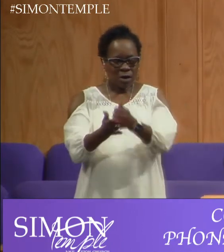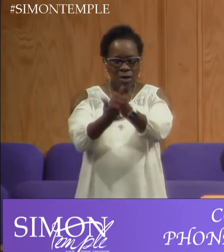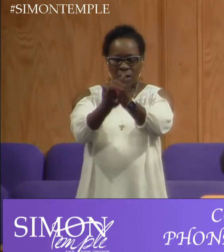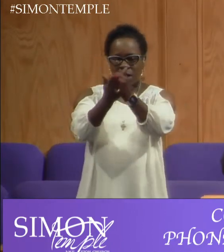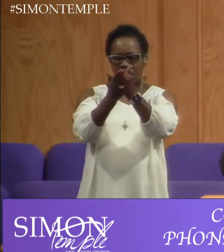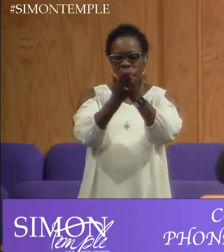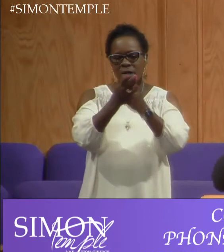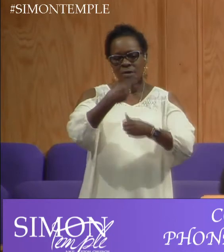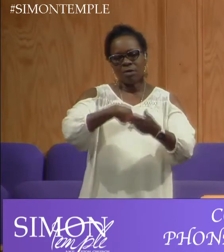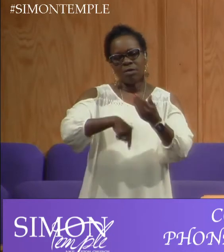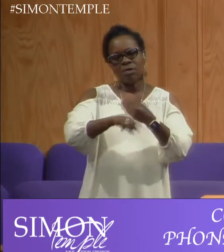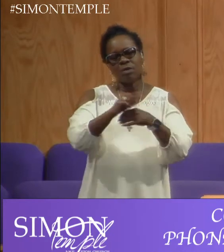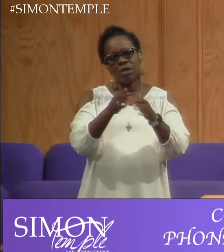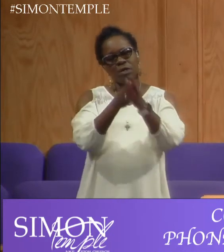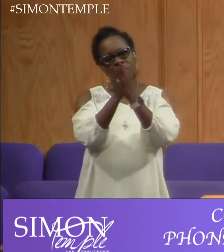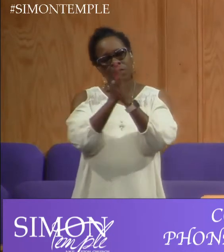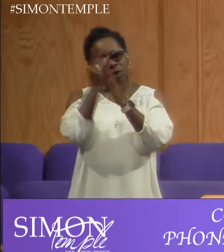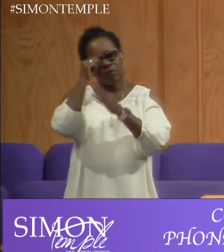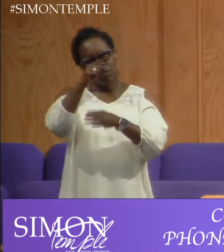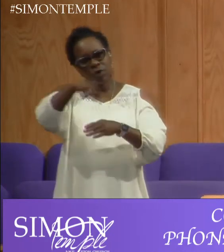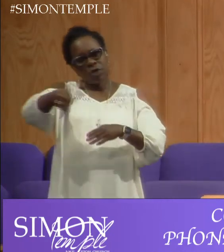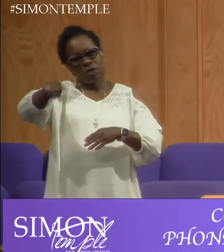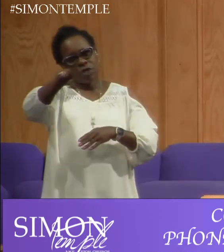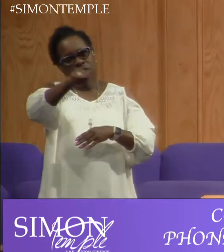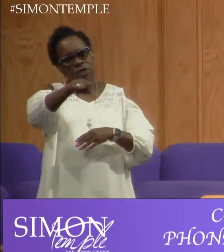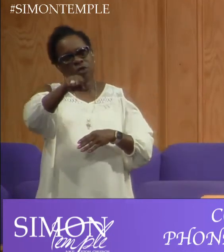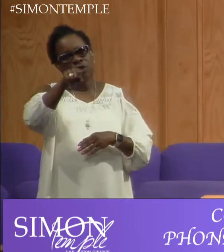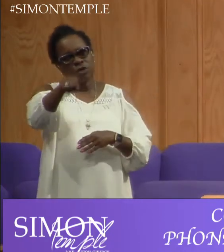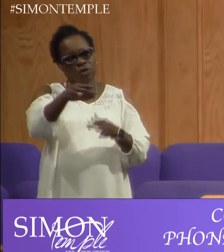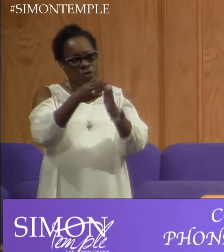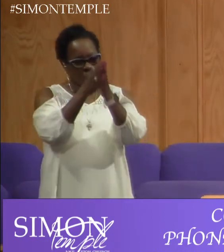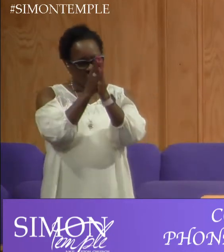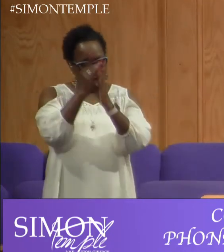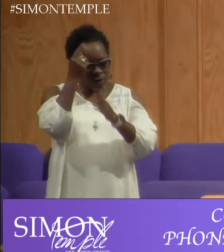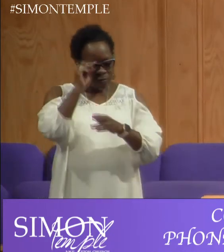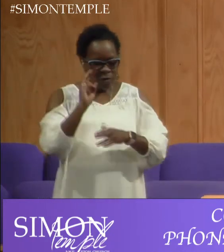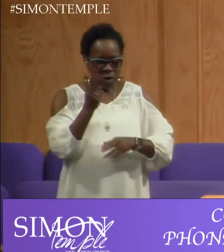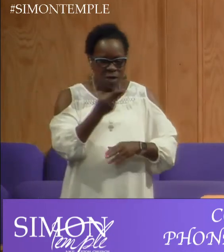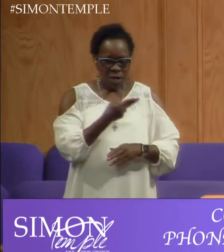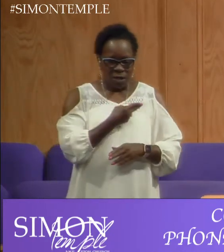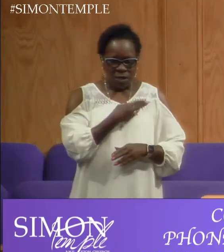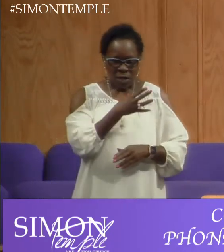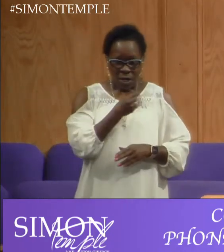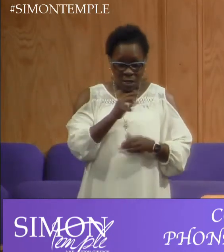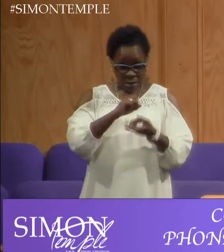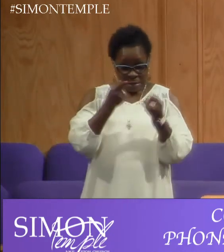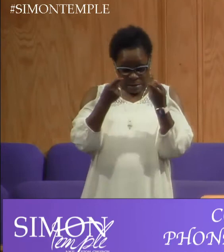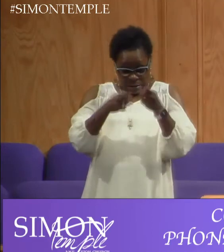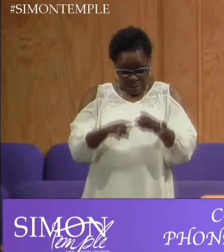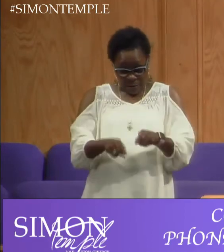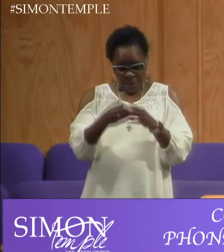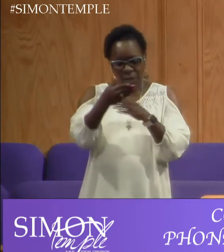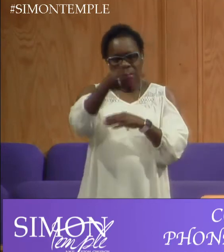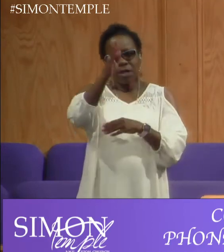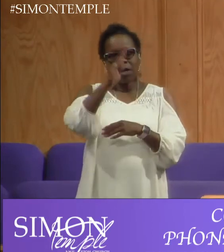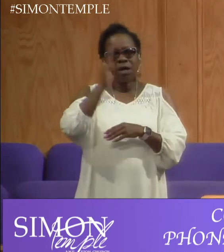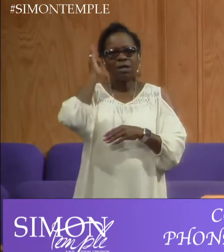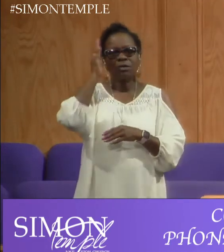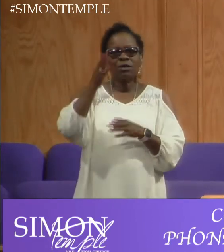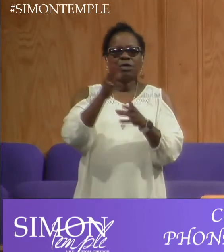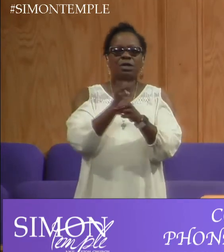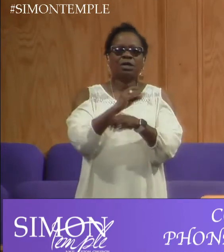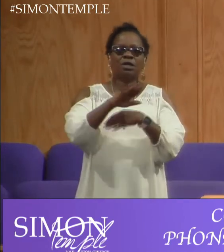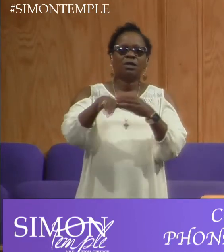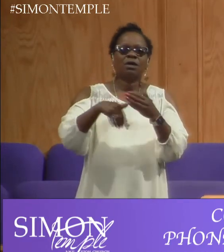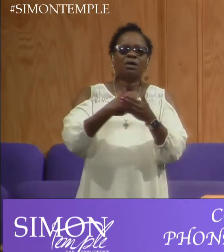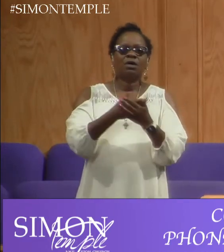we're praying for you. You pray for us. And God will get the glory out of our life. We're about to go. We're right on time. We're going to go